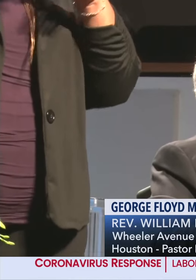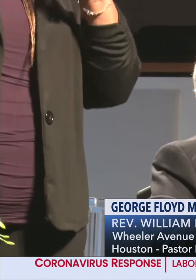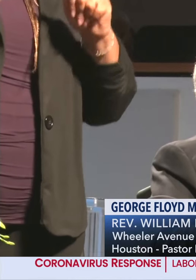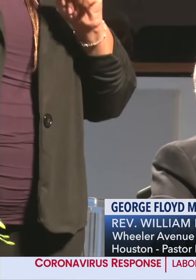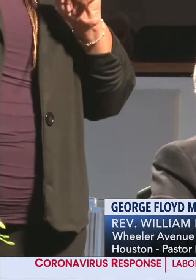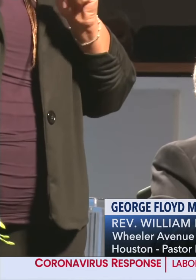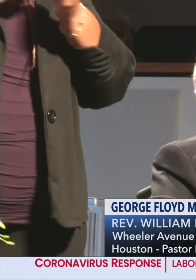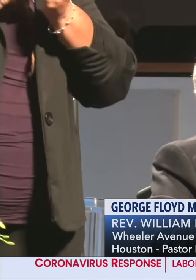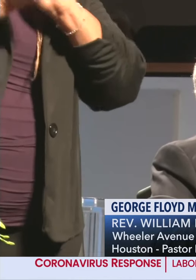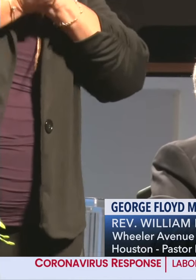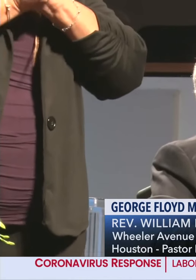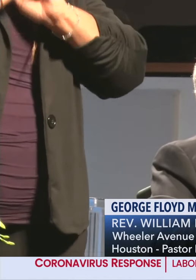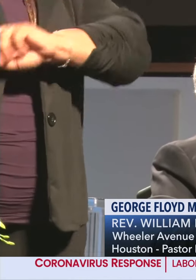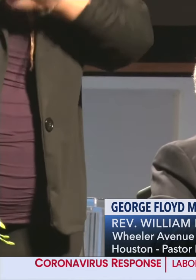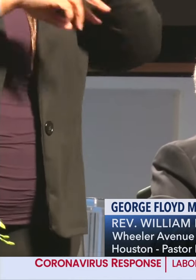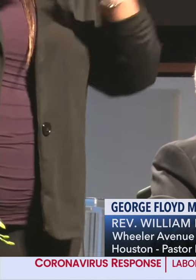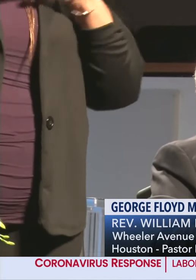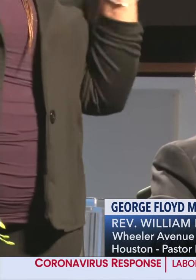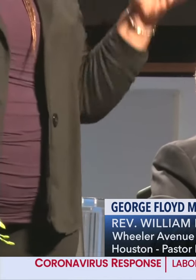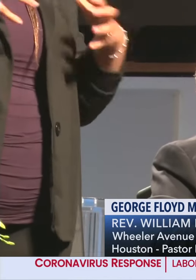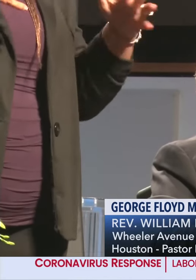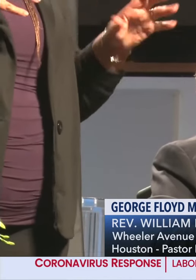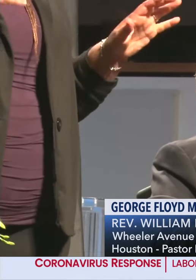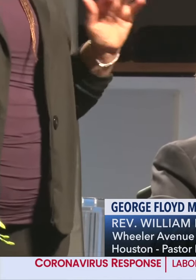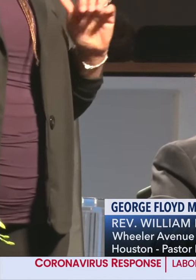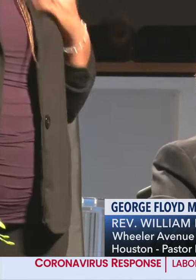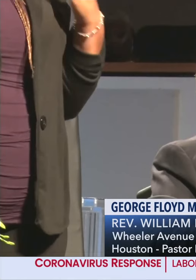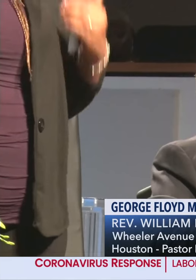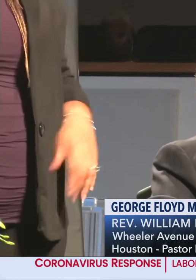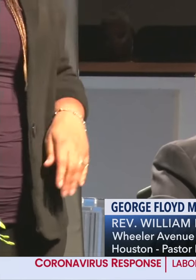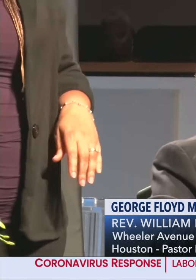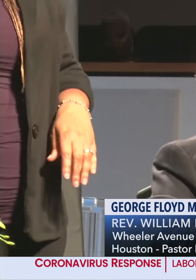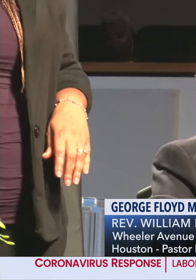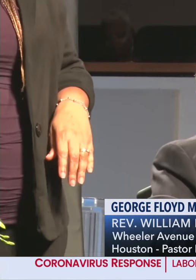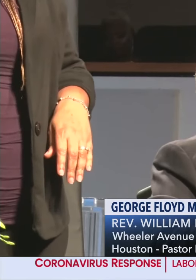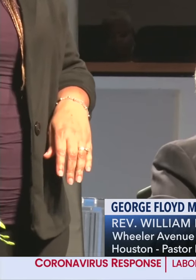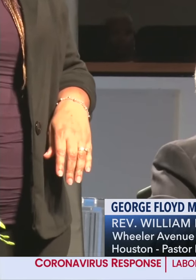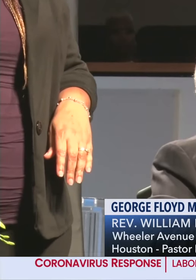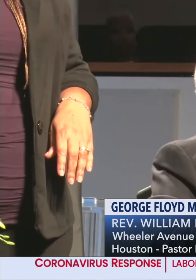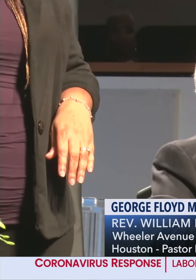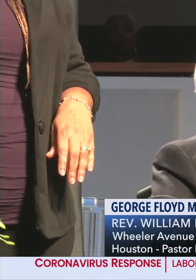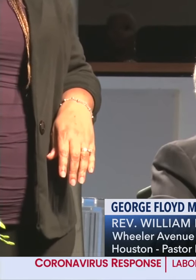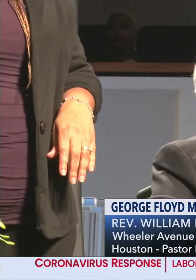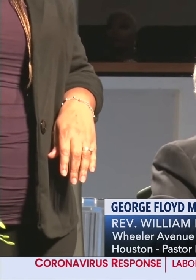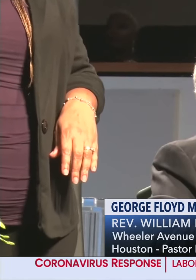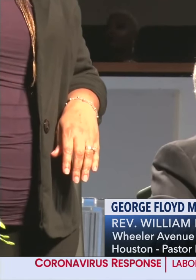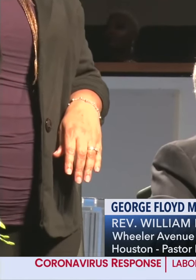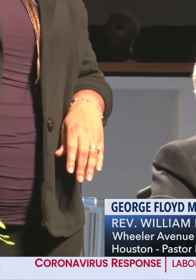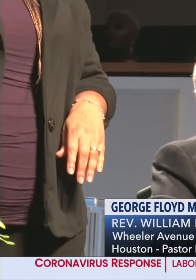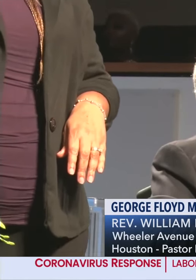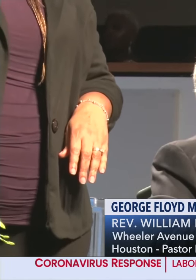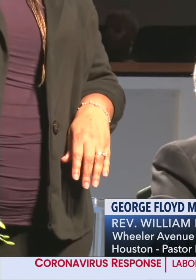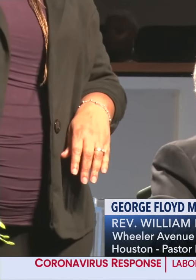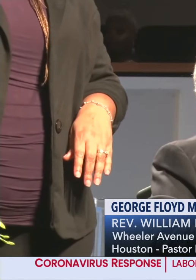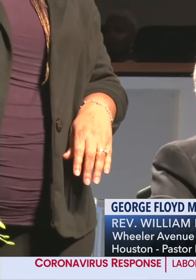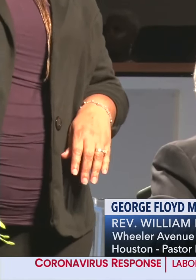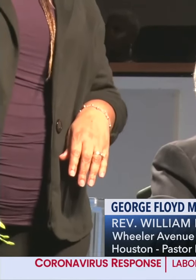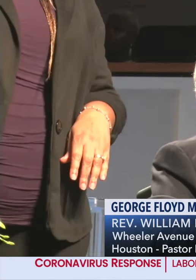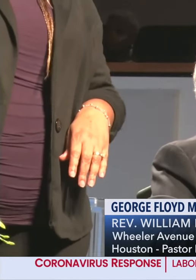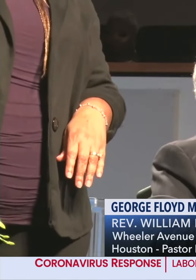world. How do I know that? Partly because George